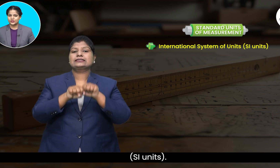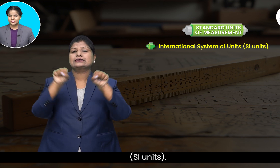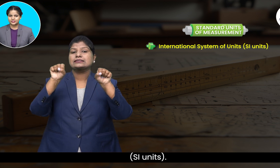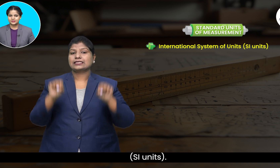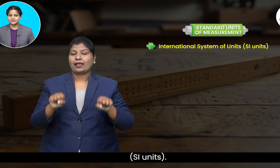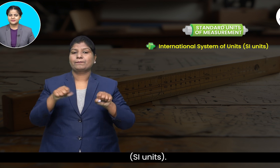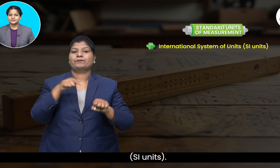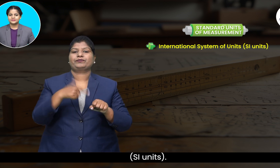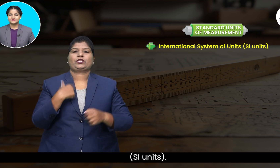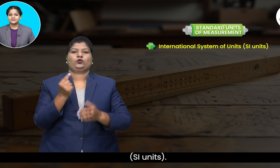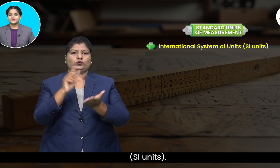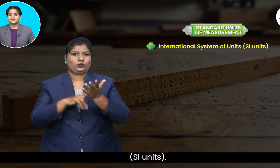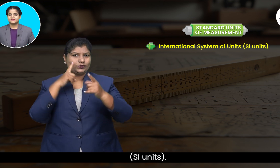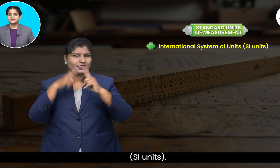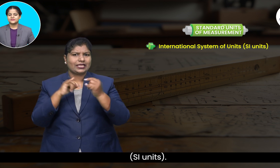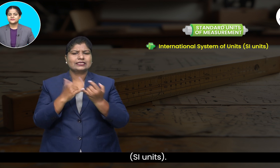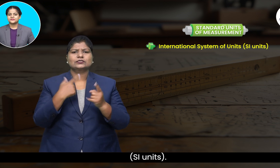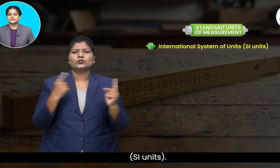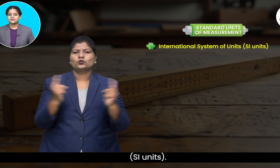SI units.